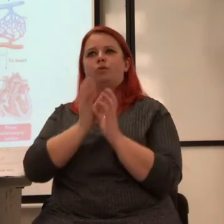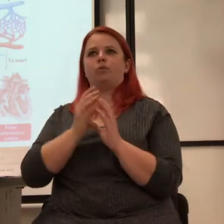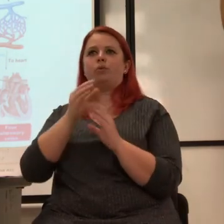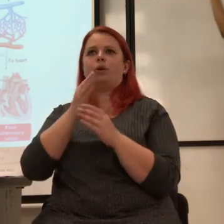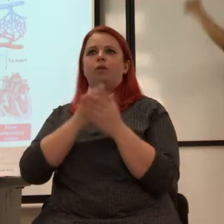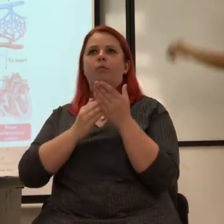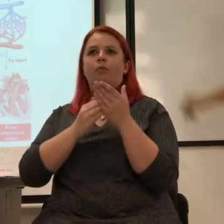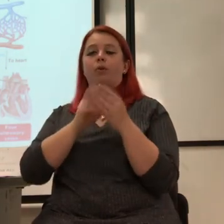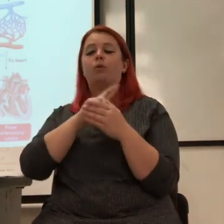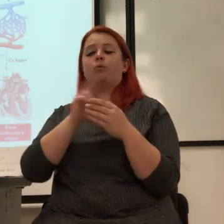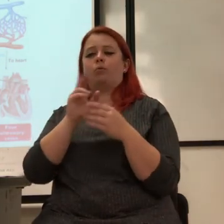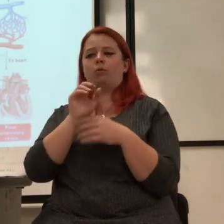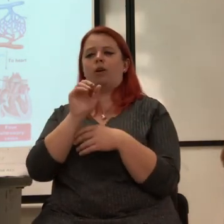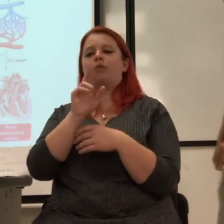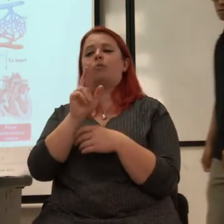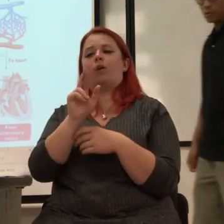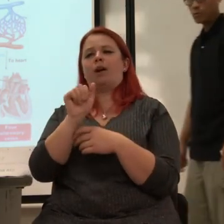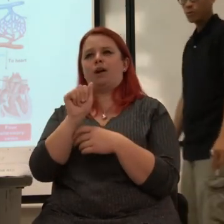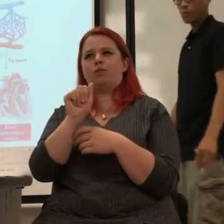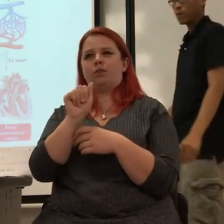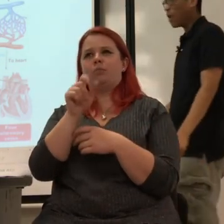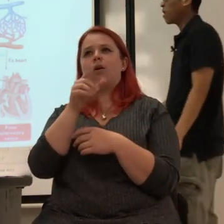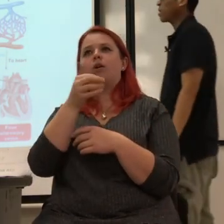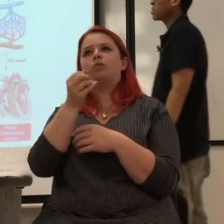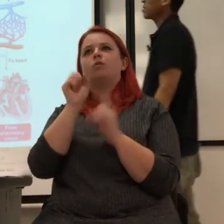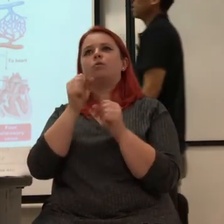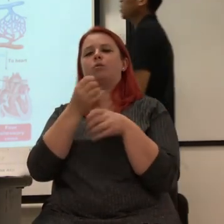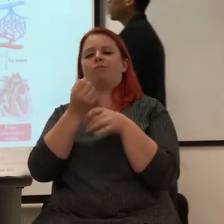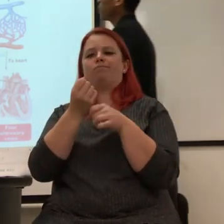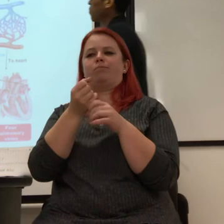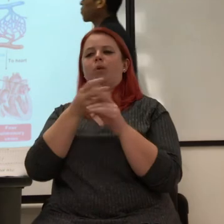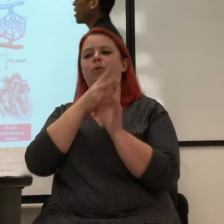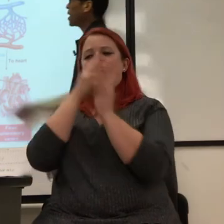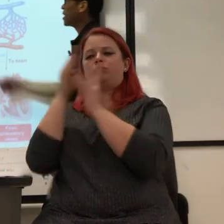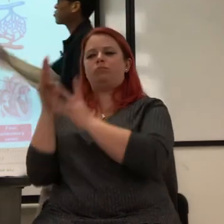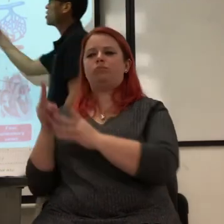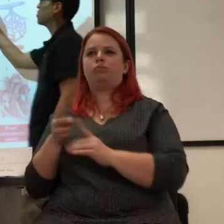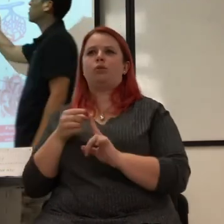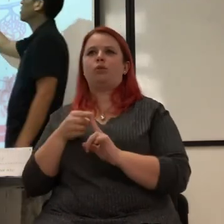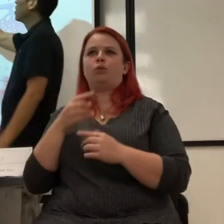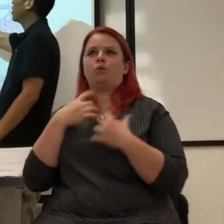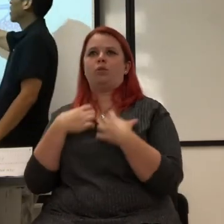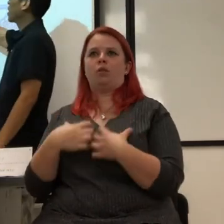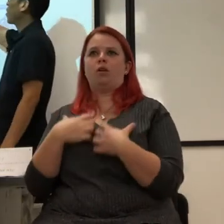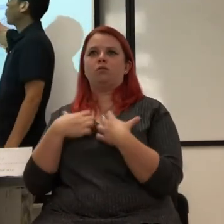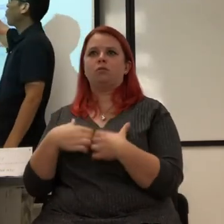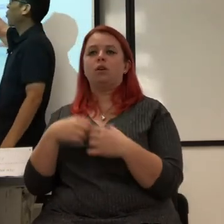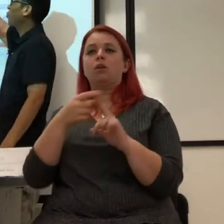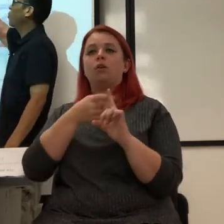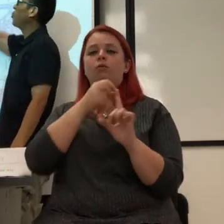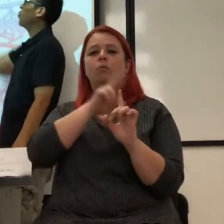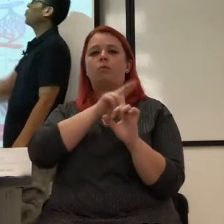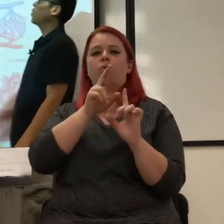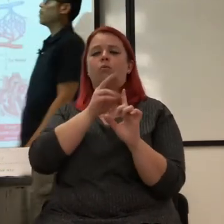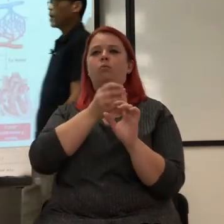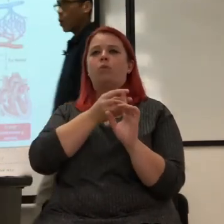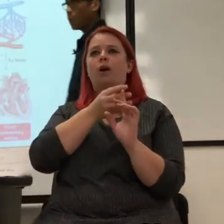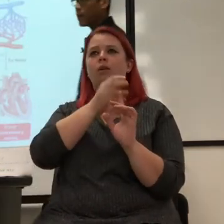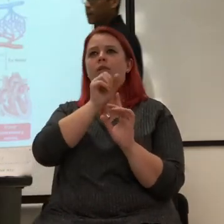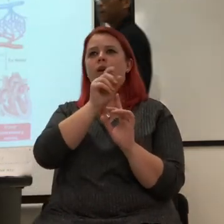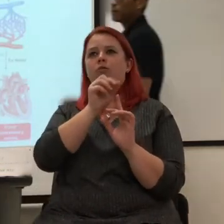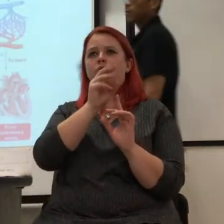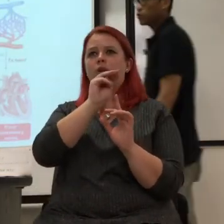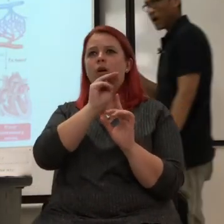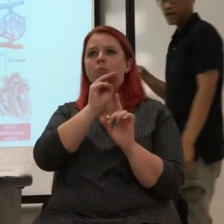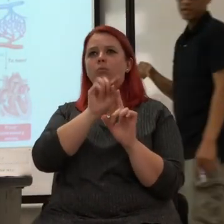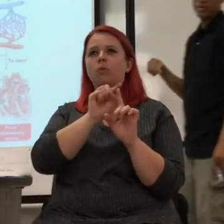right atrium, so you can pump it to the lungs. So from the right atrium, they gotta go through the